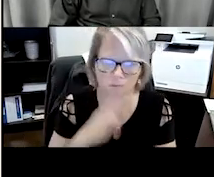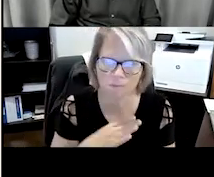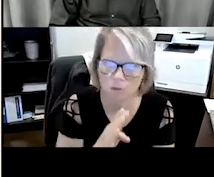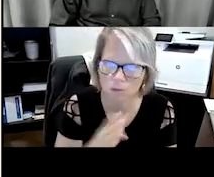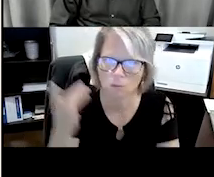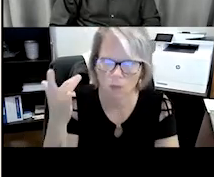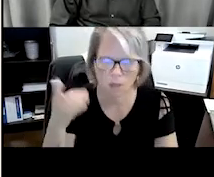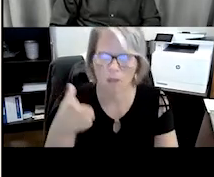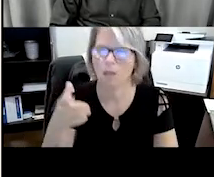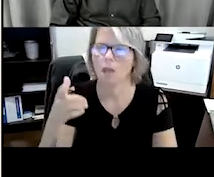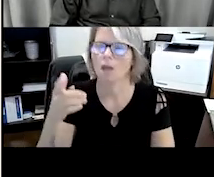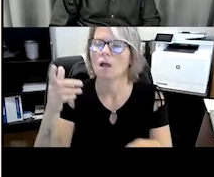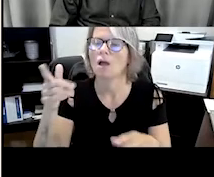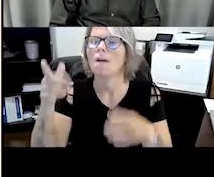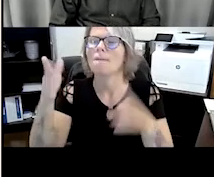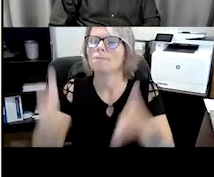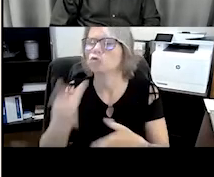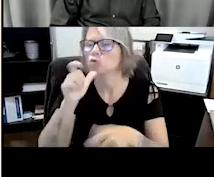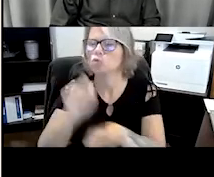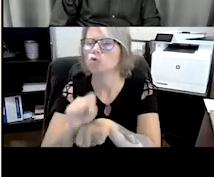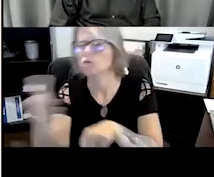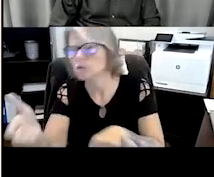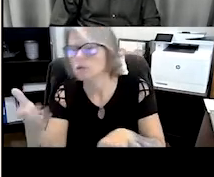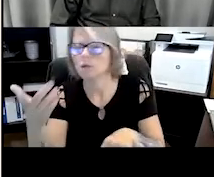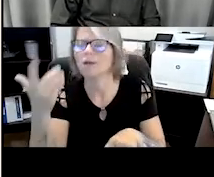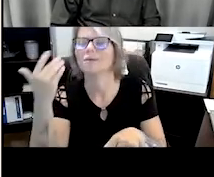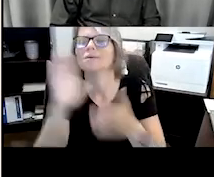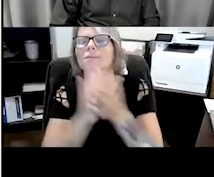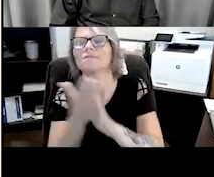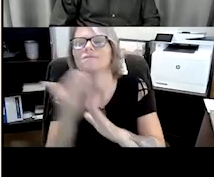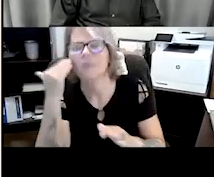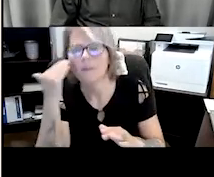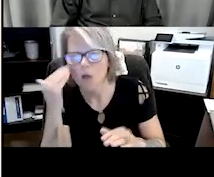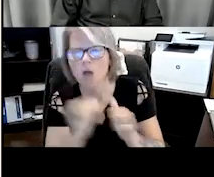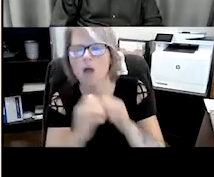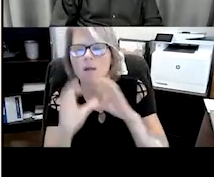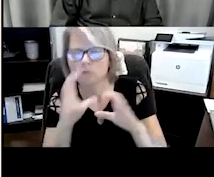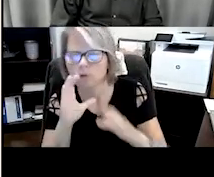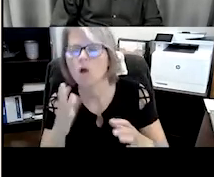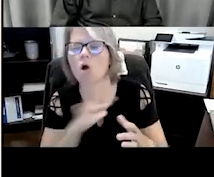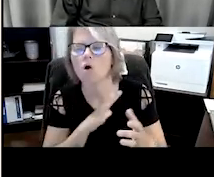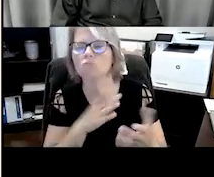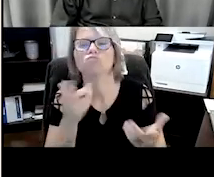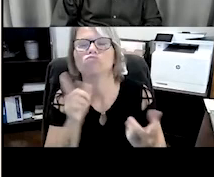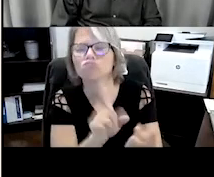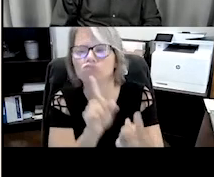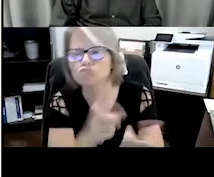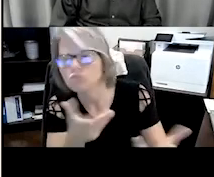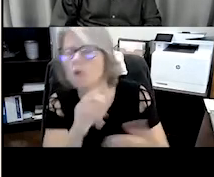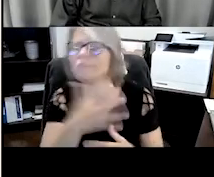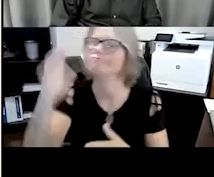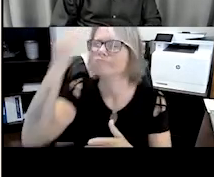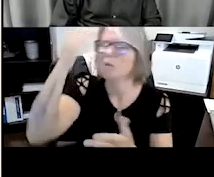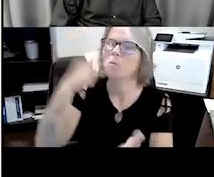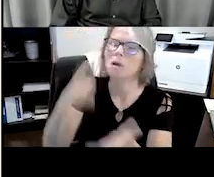will patronize it more frequently. There may be somebody who works there who is familiar with communicating